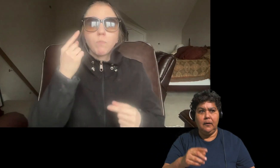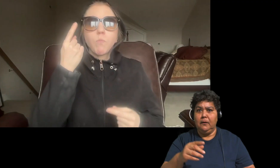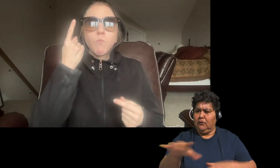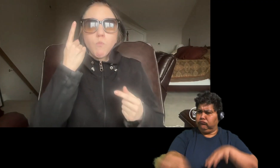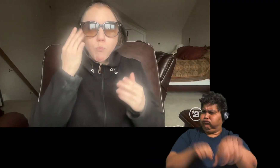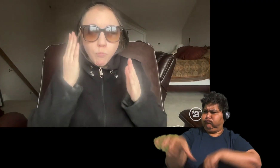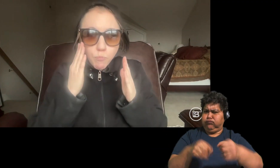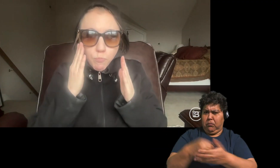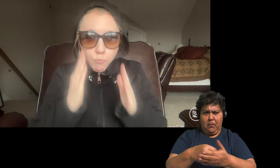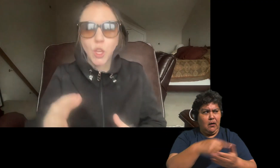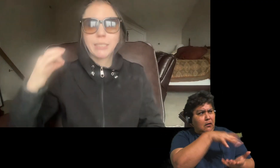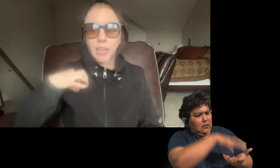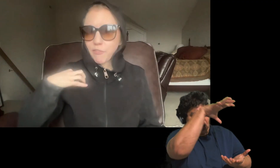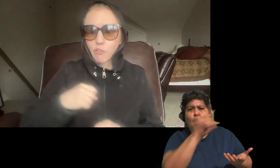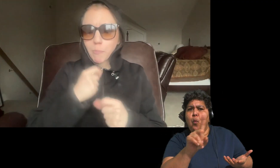air.